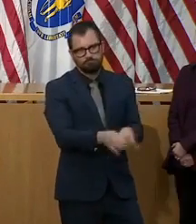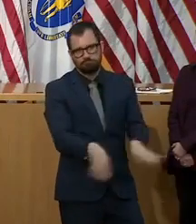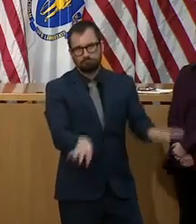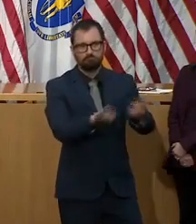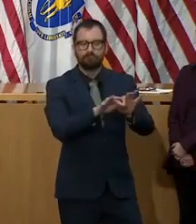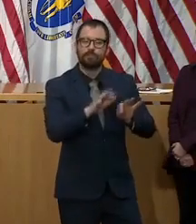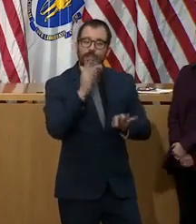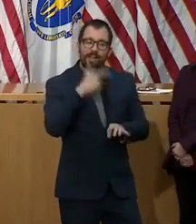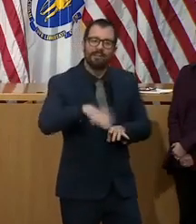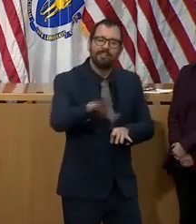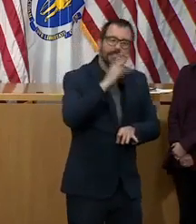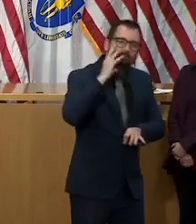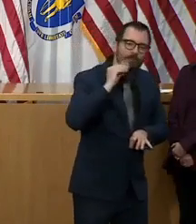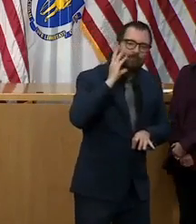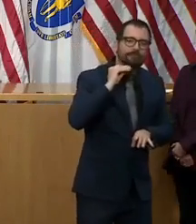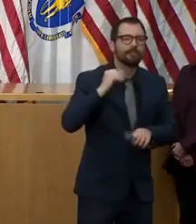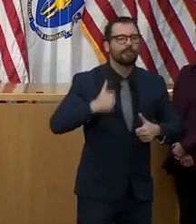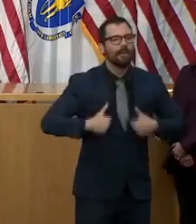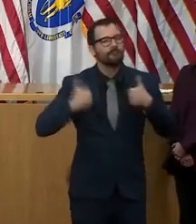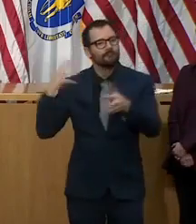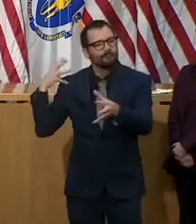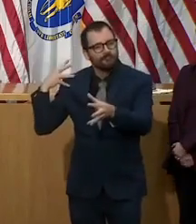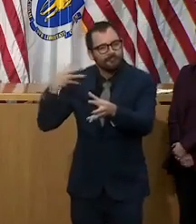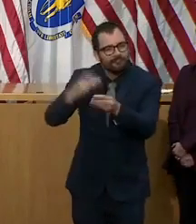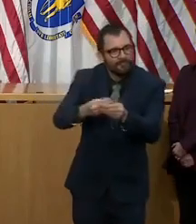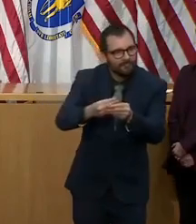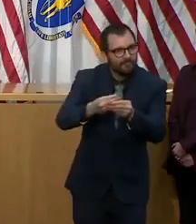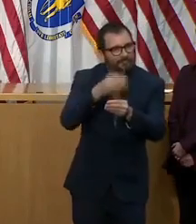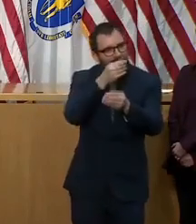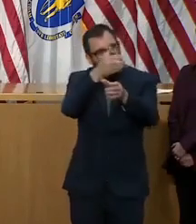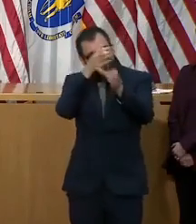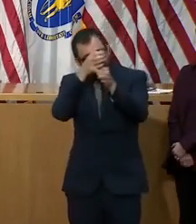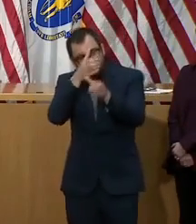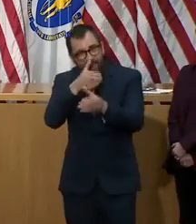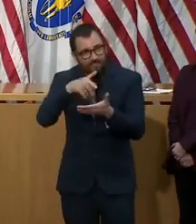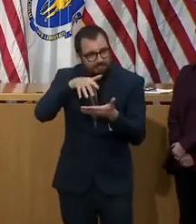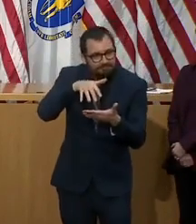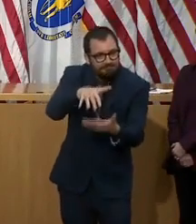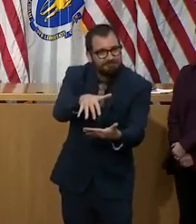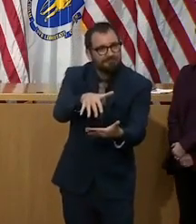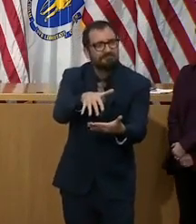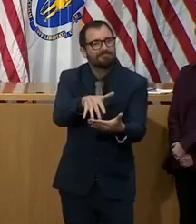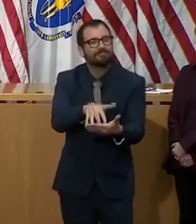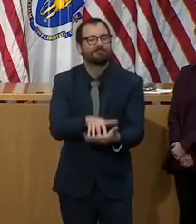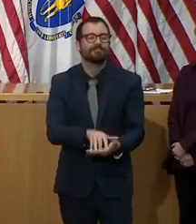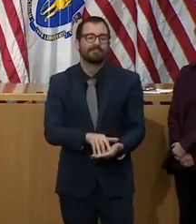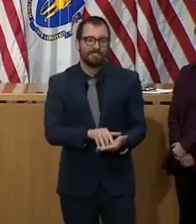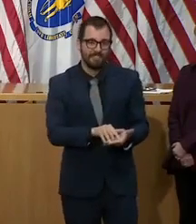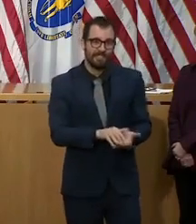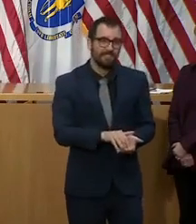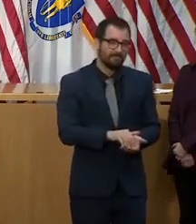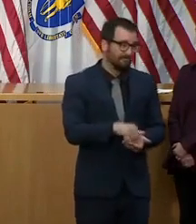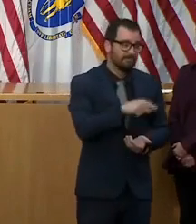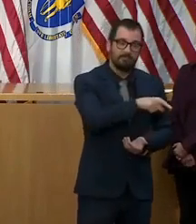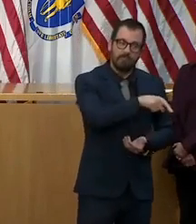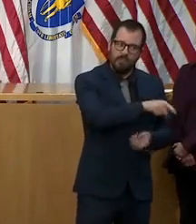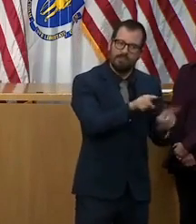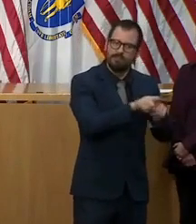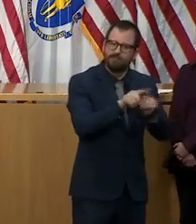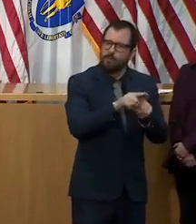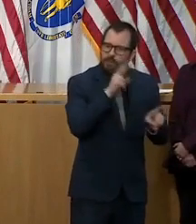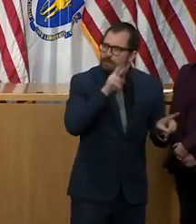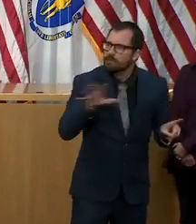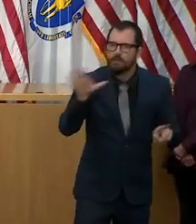of the world transform into safer places for the workforce that they are connected to, but